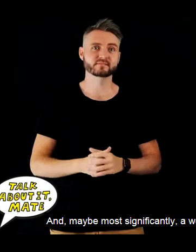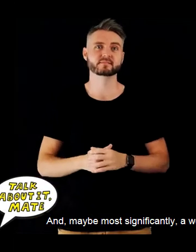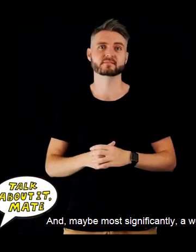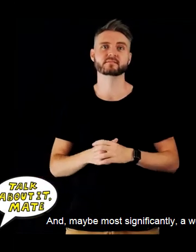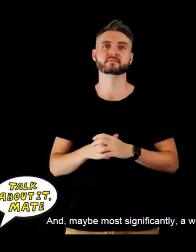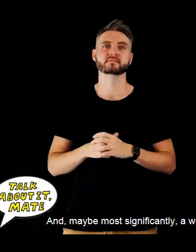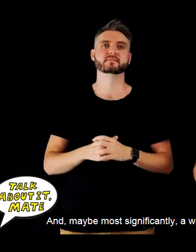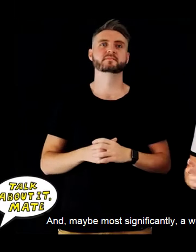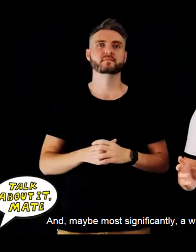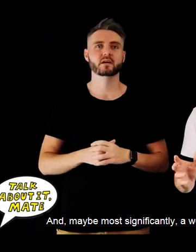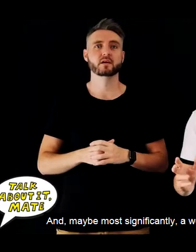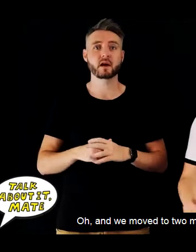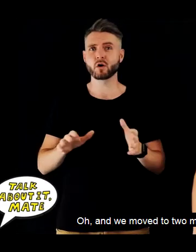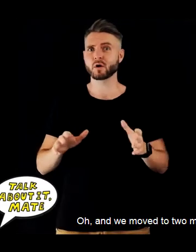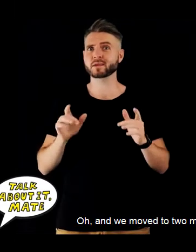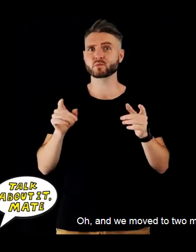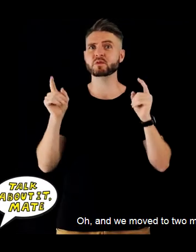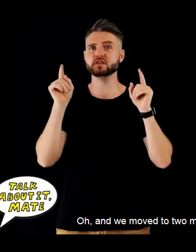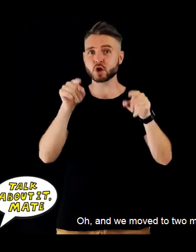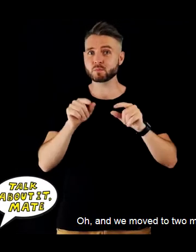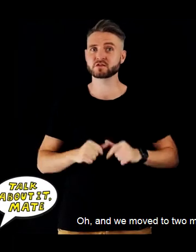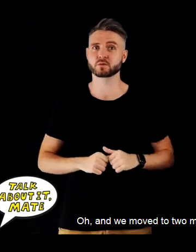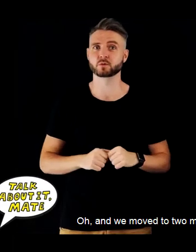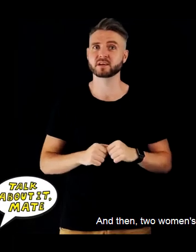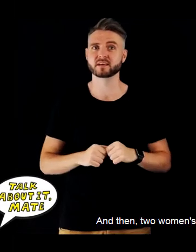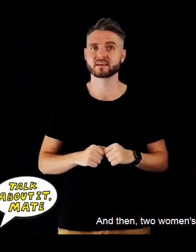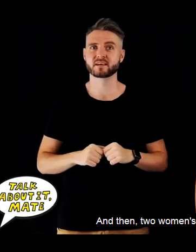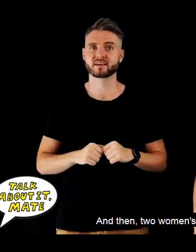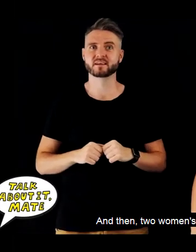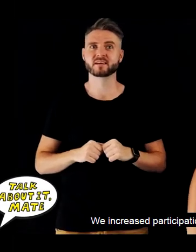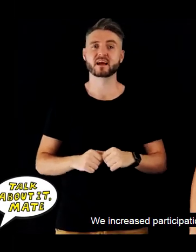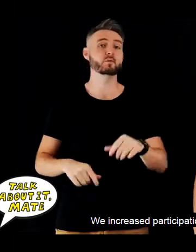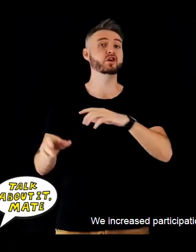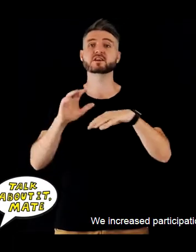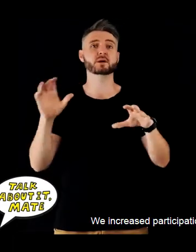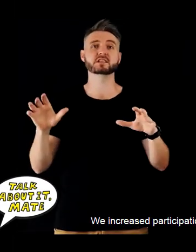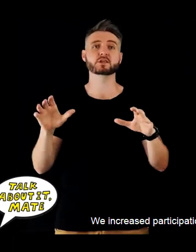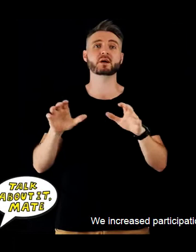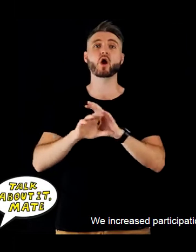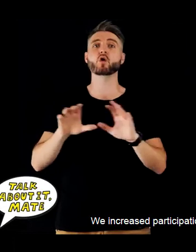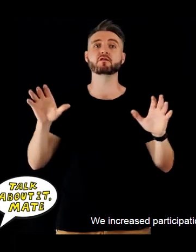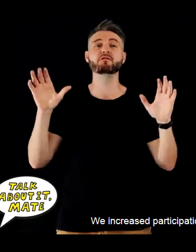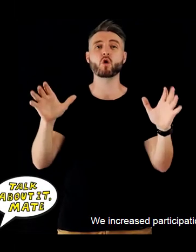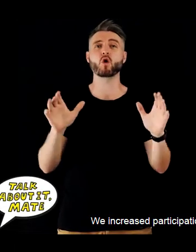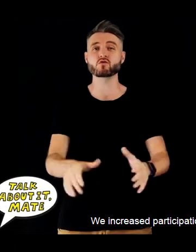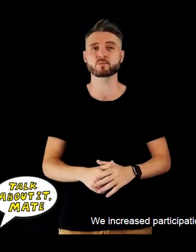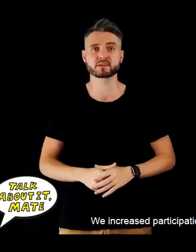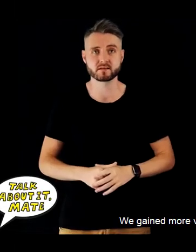most significantly, a women's peer support group. Yeah, oh, and we moved to 2 men's groups a week. 2 women's groups a week. And then we increased participation by